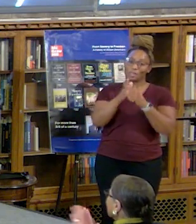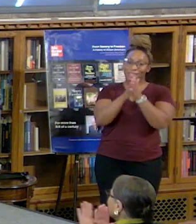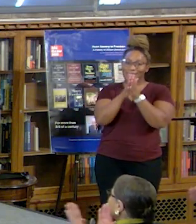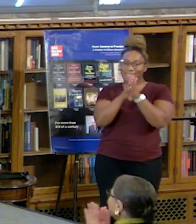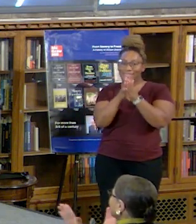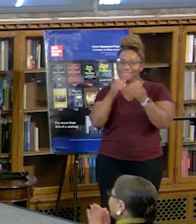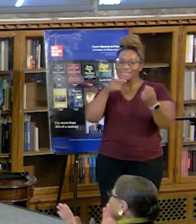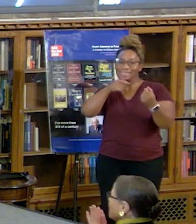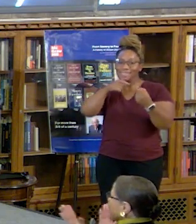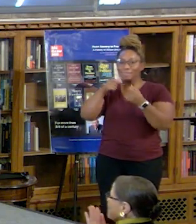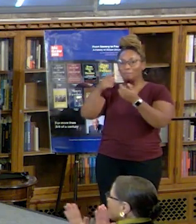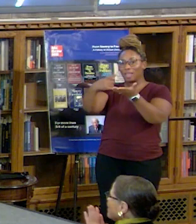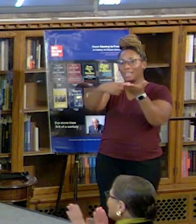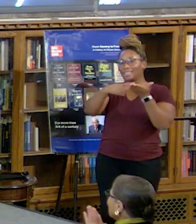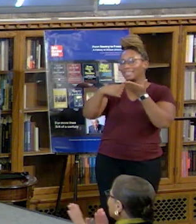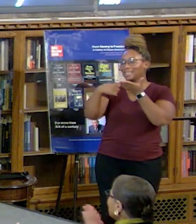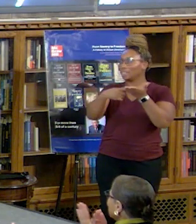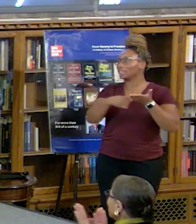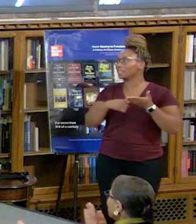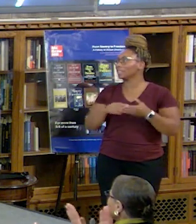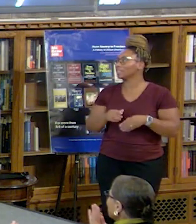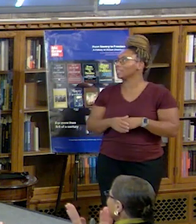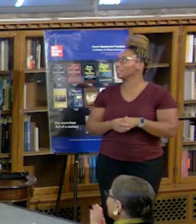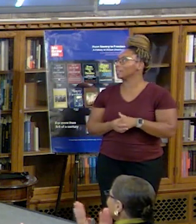stimulating uh discussion